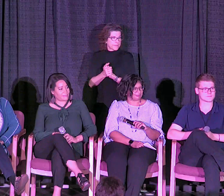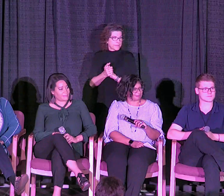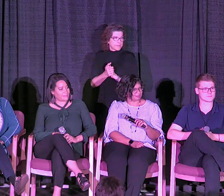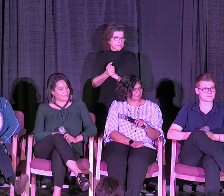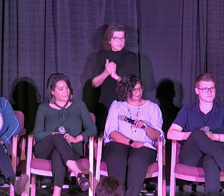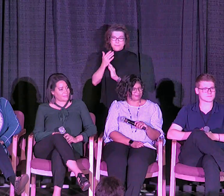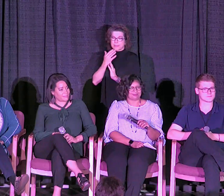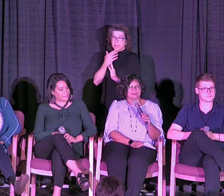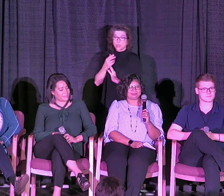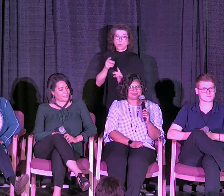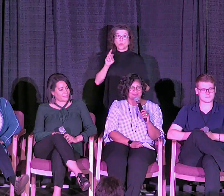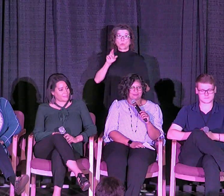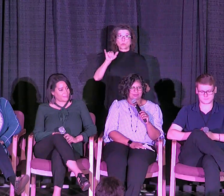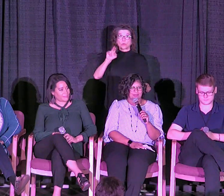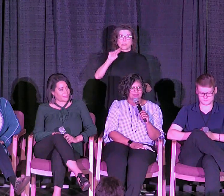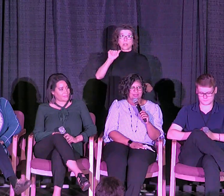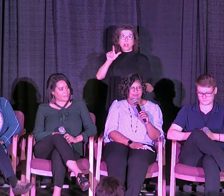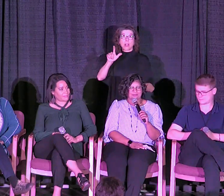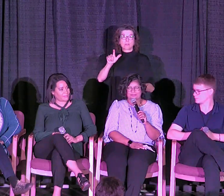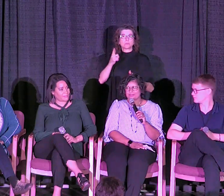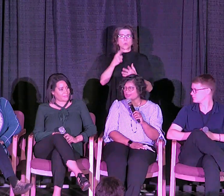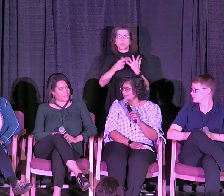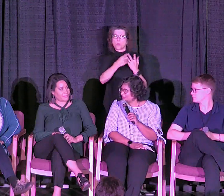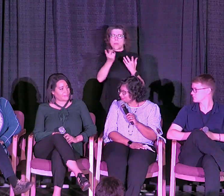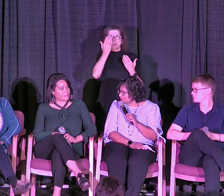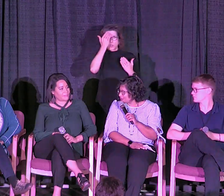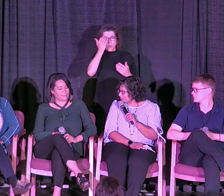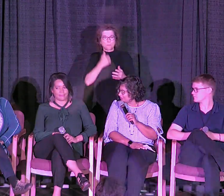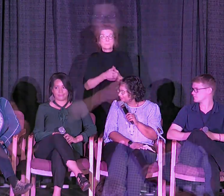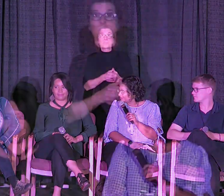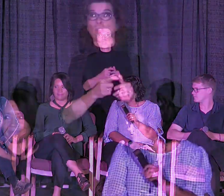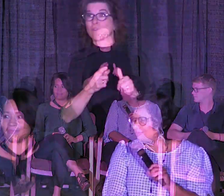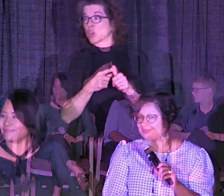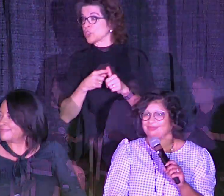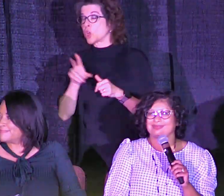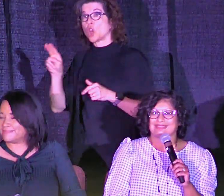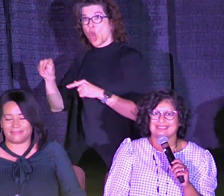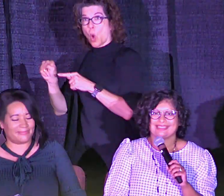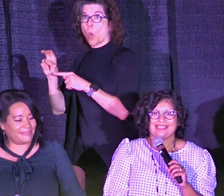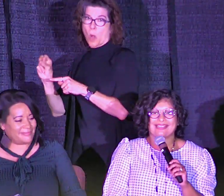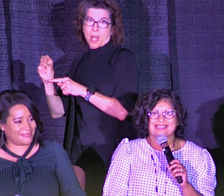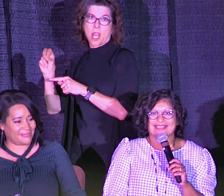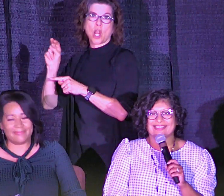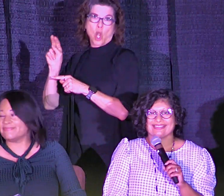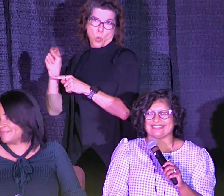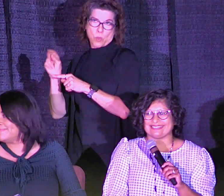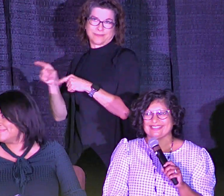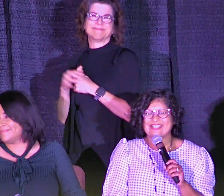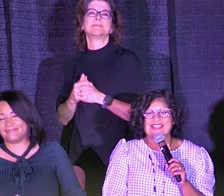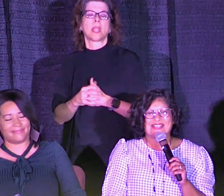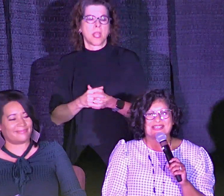Thank you. Rinal, what would you like people to know? Okay, first, noted Jane. Thank you.